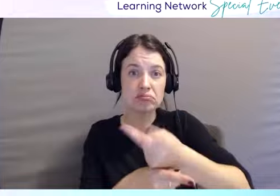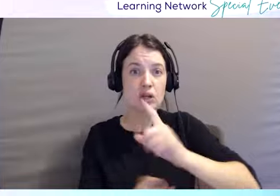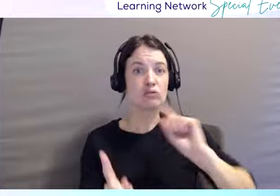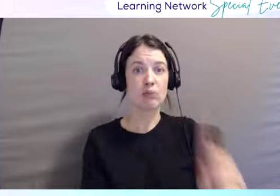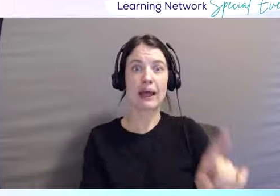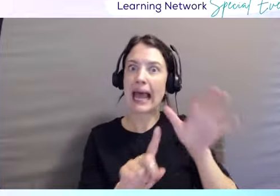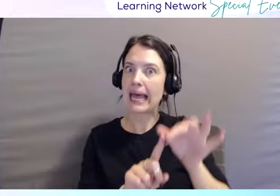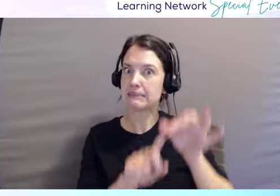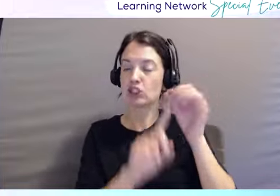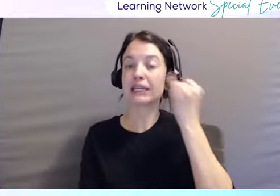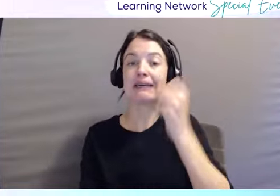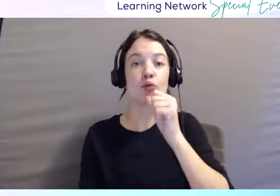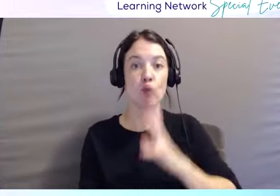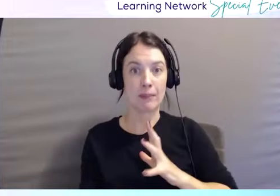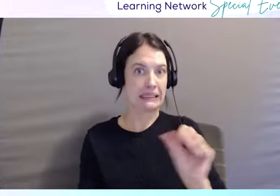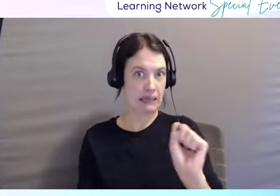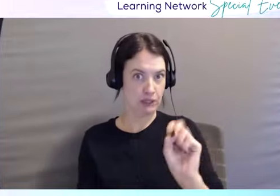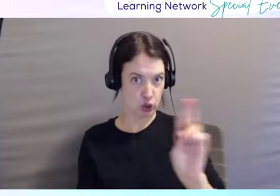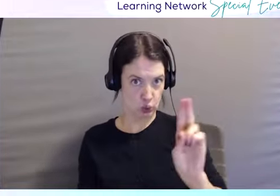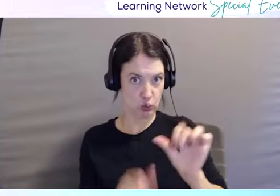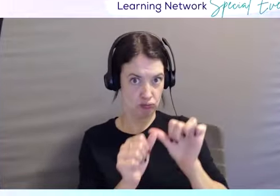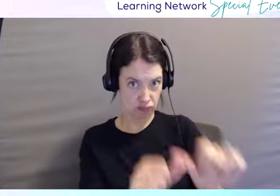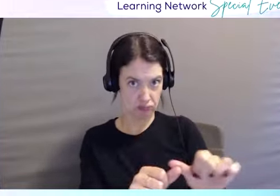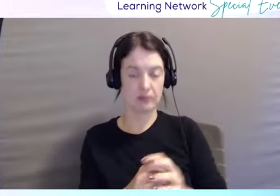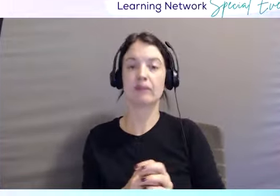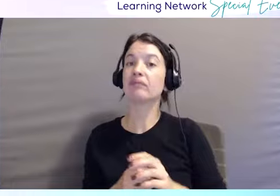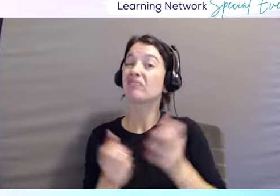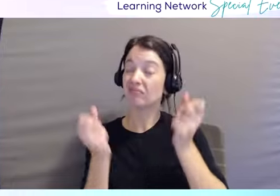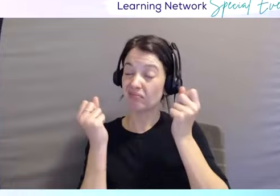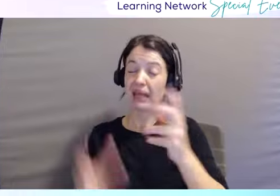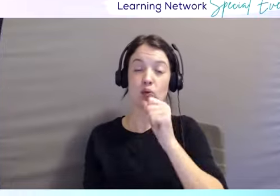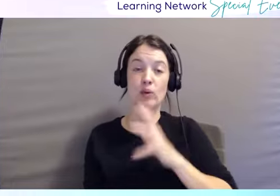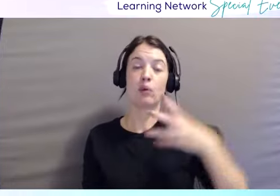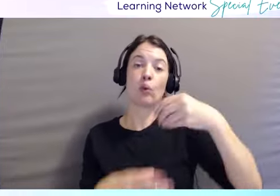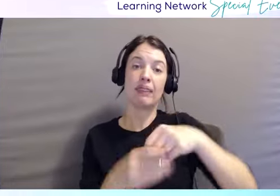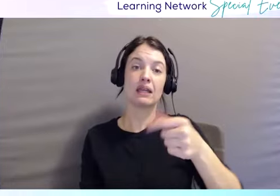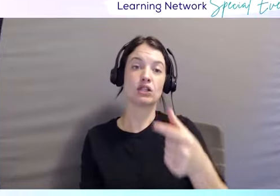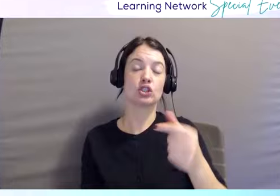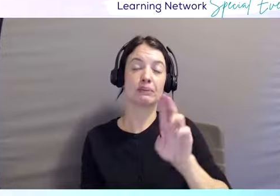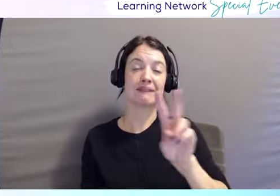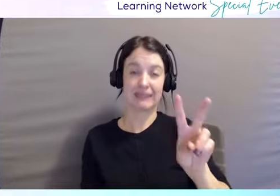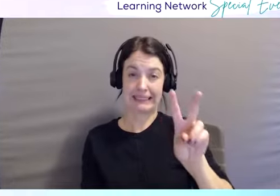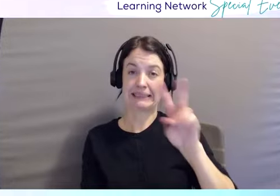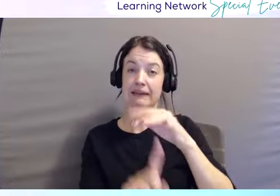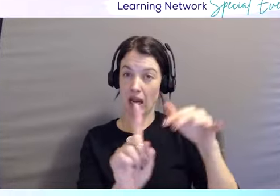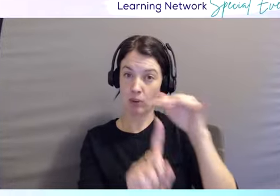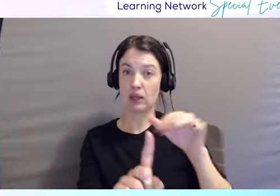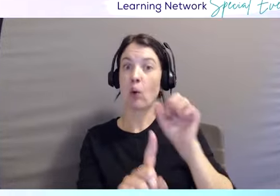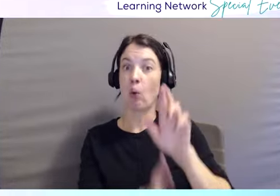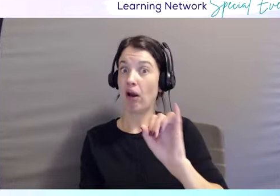also women in contexts of violence, and how we fund blended services or perhaps not